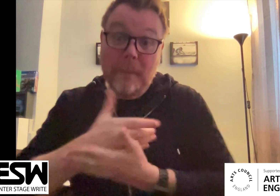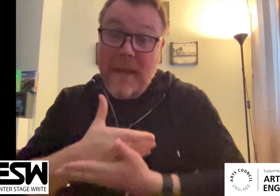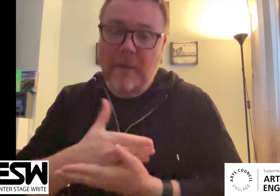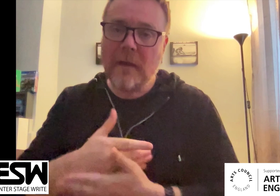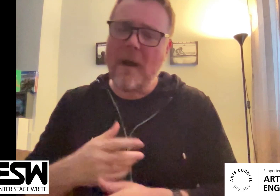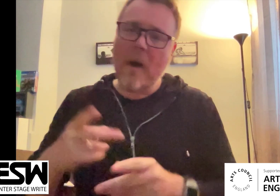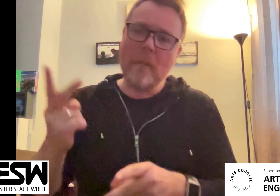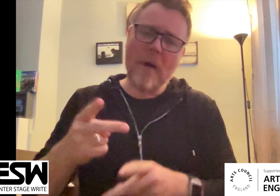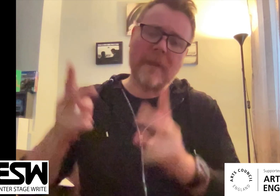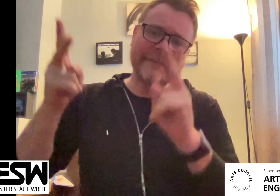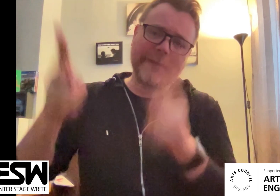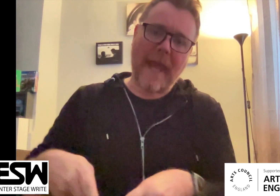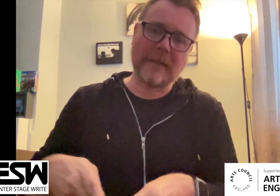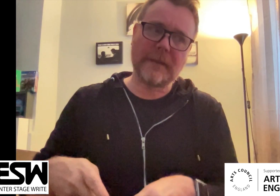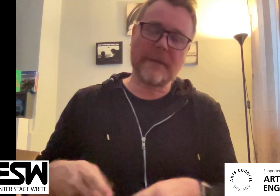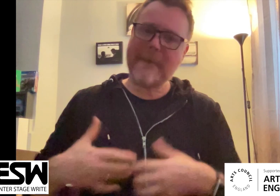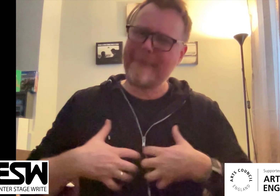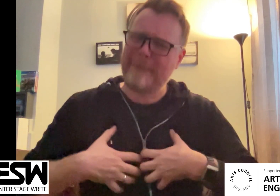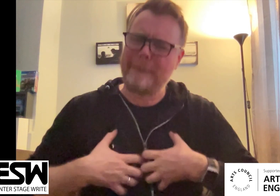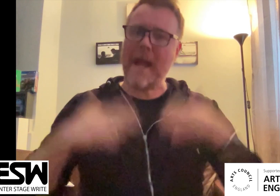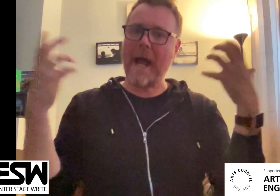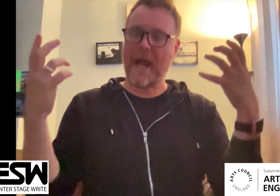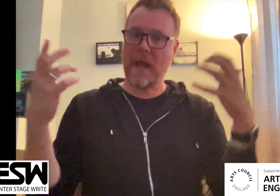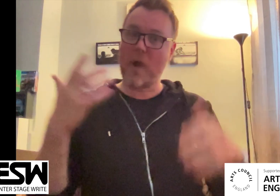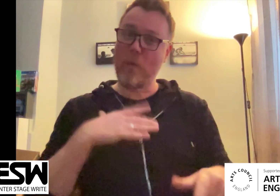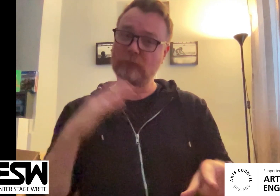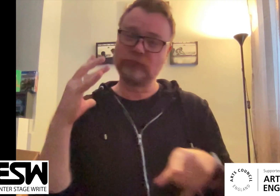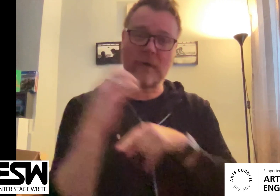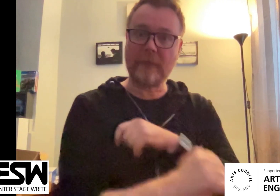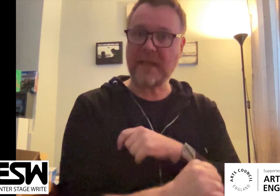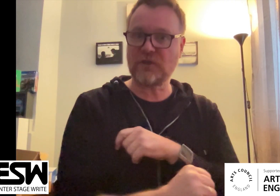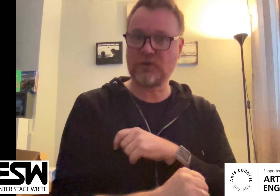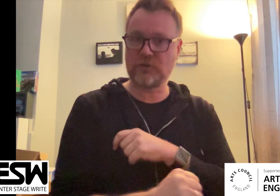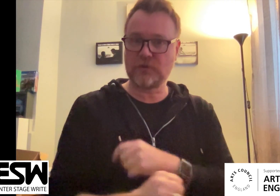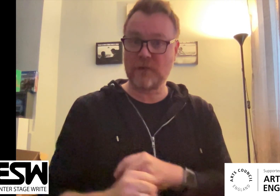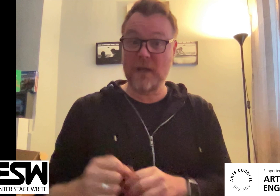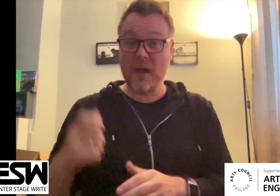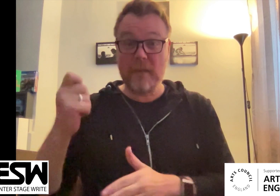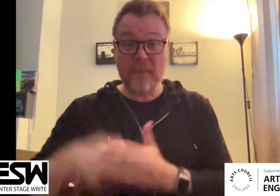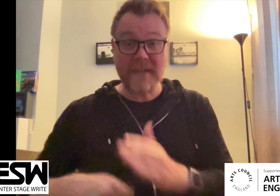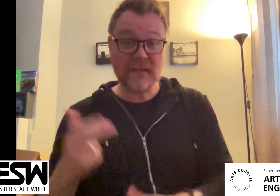soon going to have a baby, and then suddenly she's dead, and he's furious. He wants revenge. Buys a